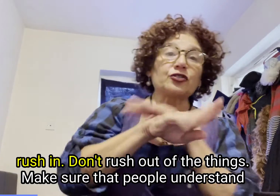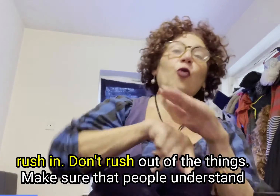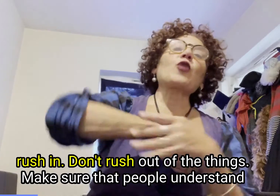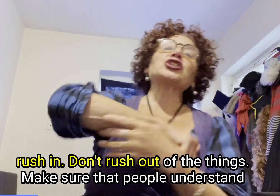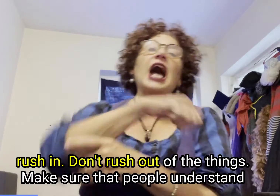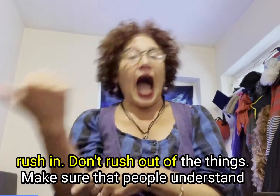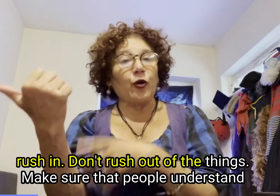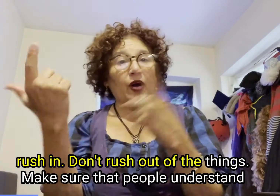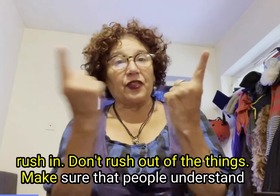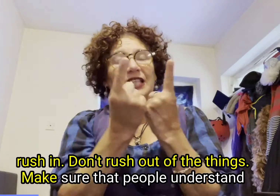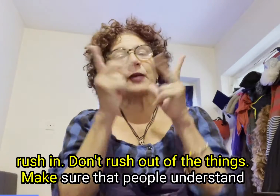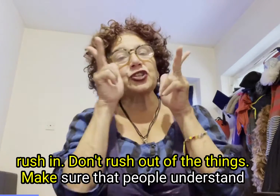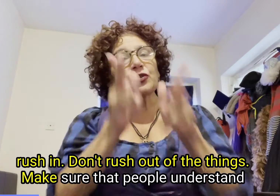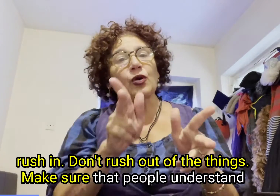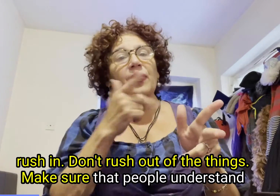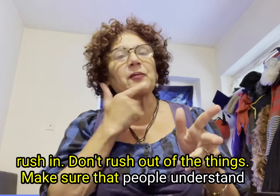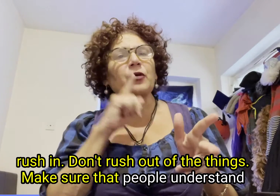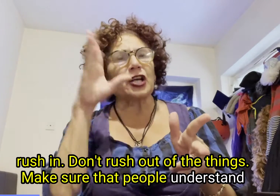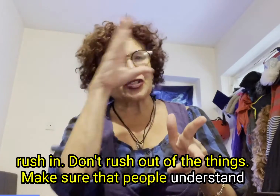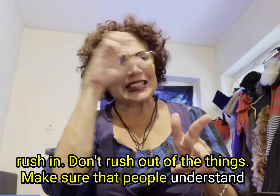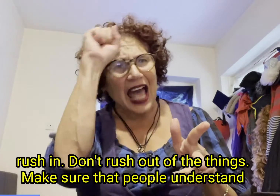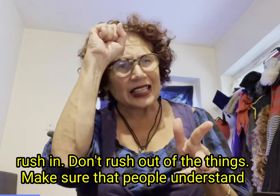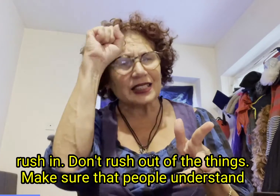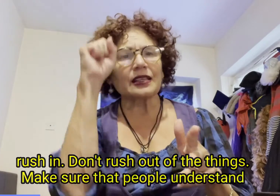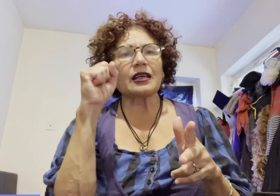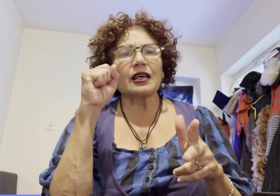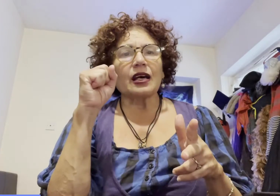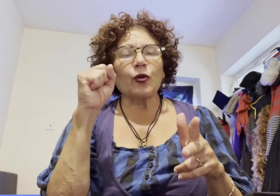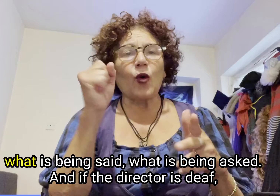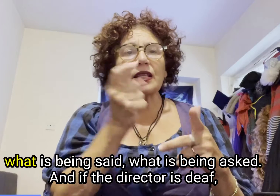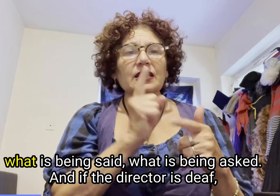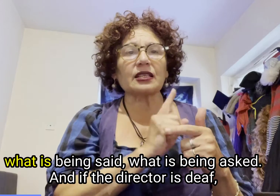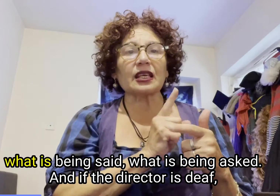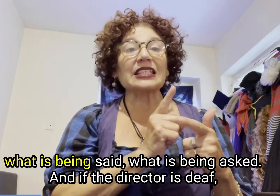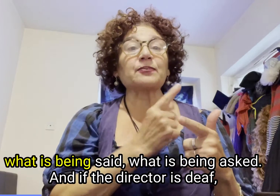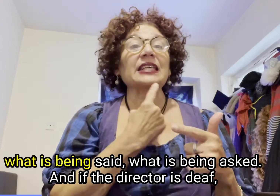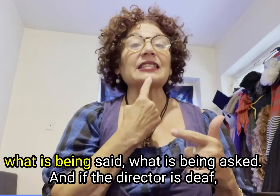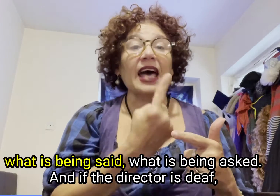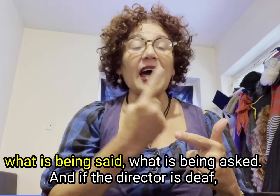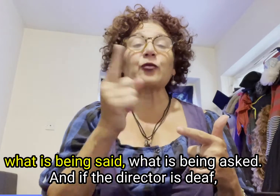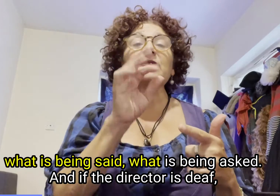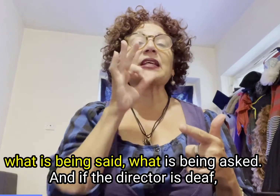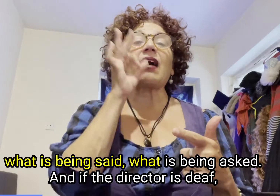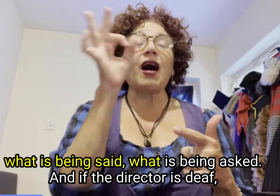don't rush out of things. Make sure that people understand what is being said, what's being